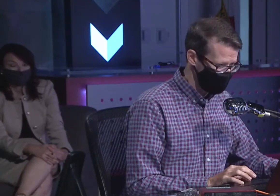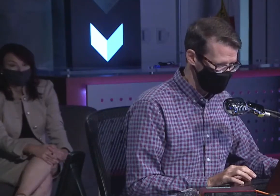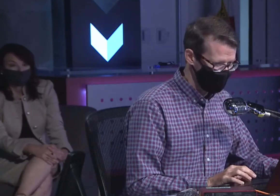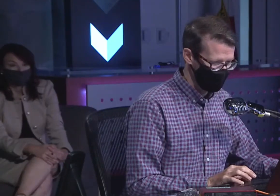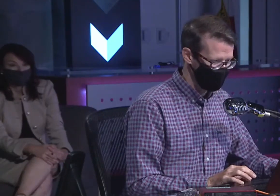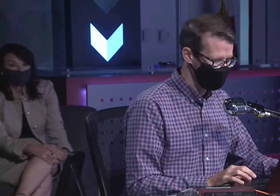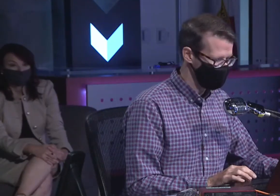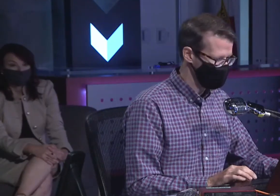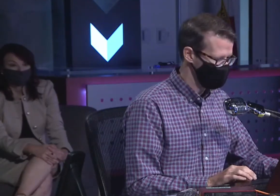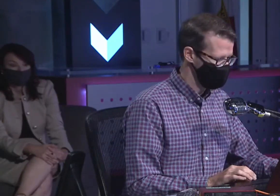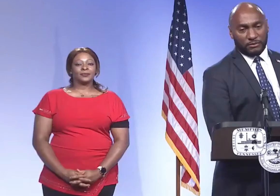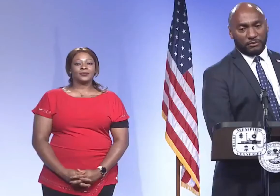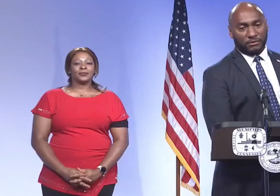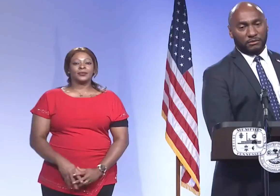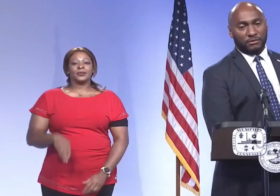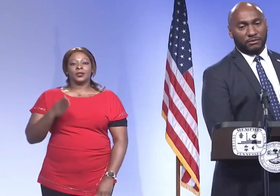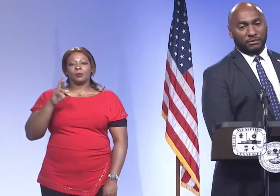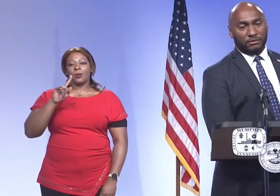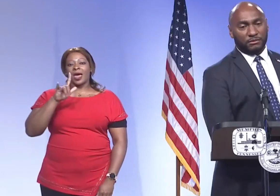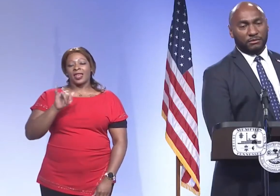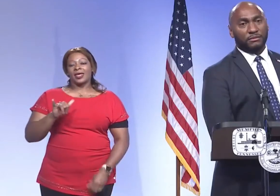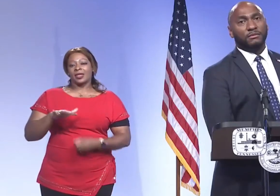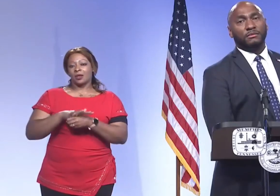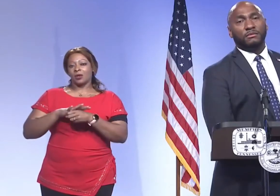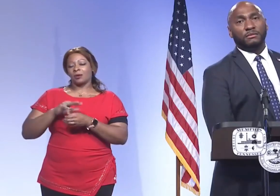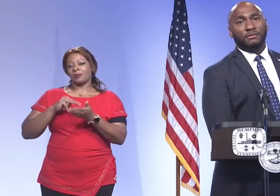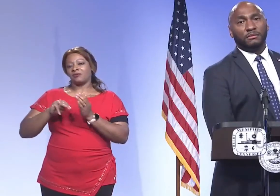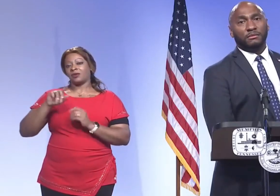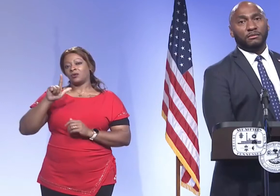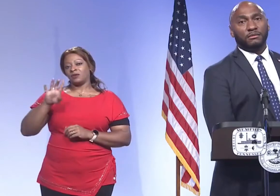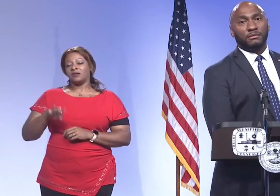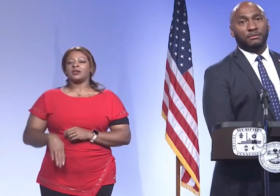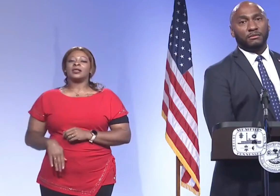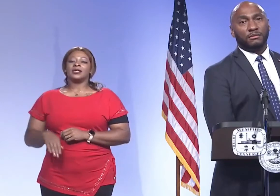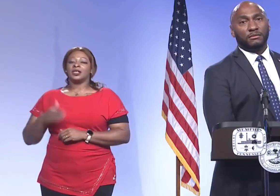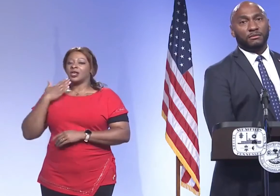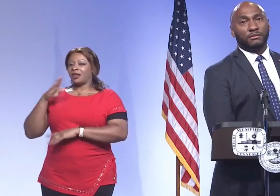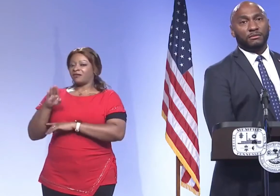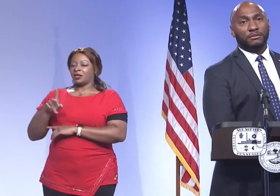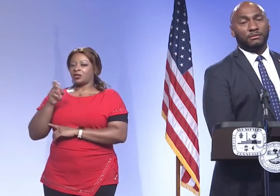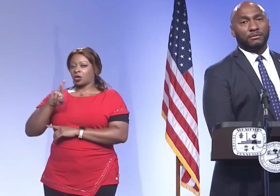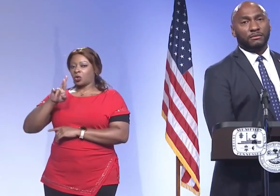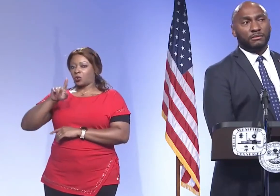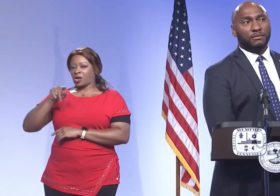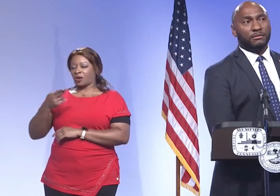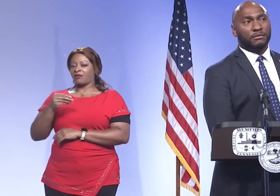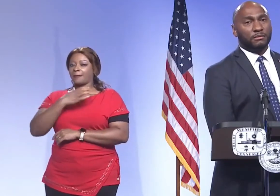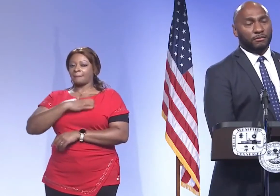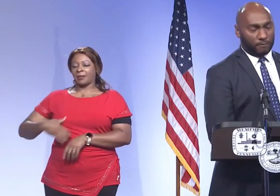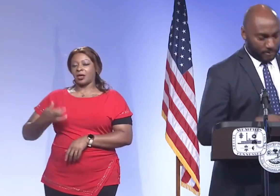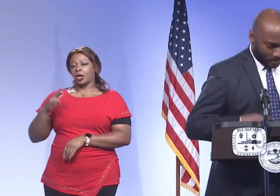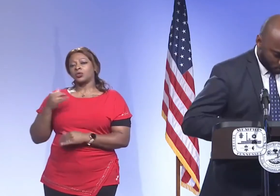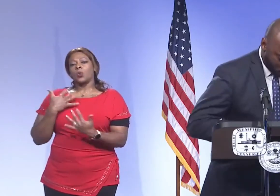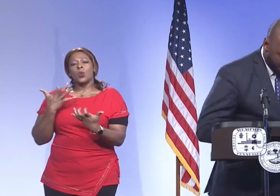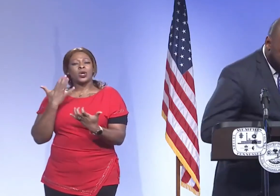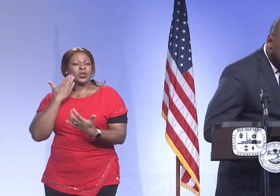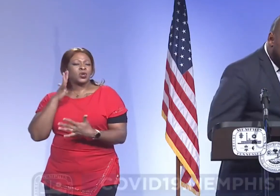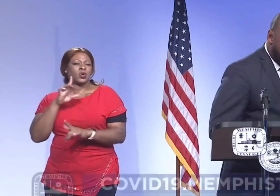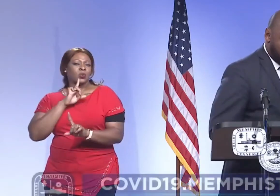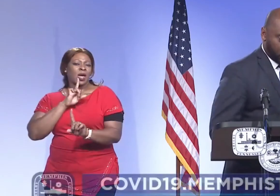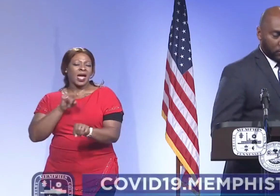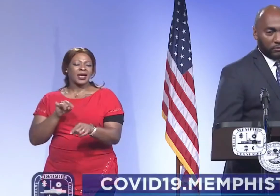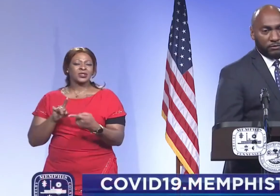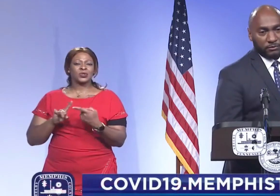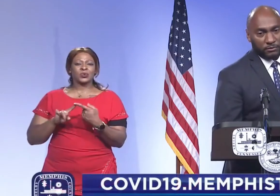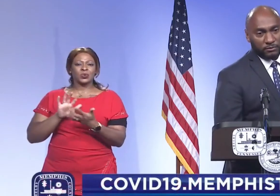24. Good afternoon, everyone. This question can go to both Dr. Randolph and Mayor Harris. I'd just like to know just your reaction to